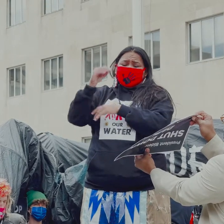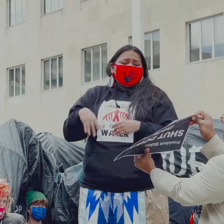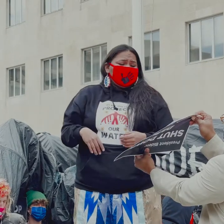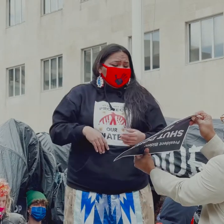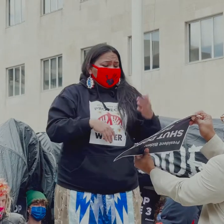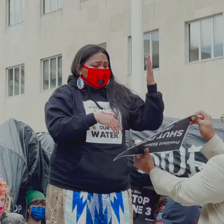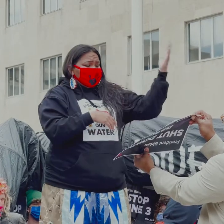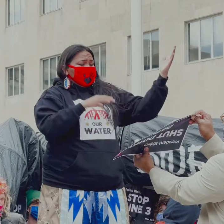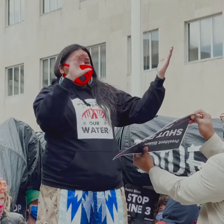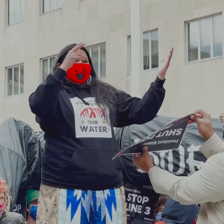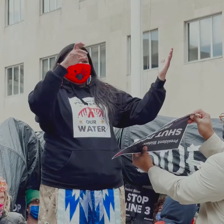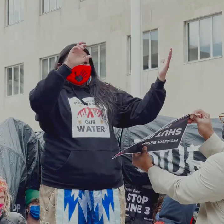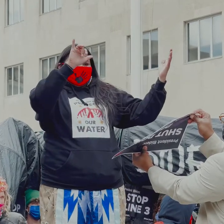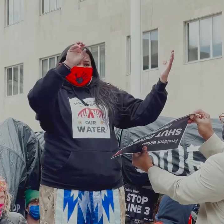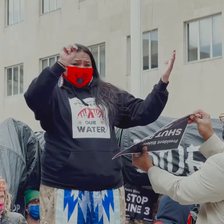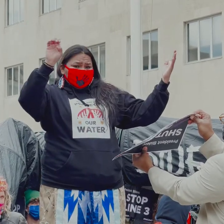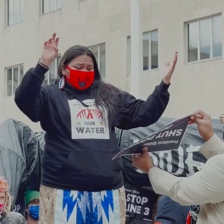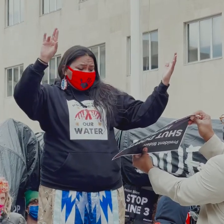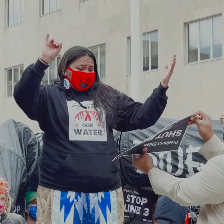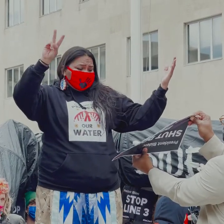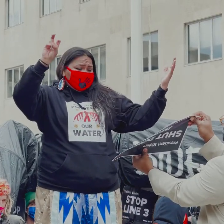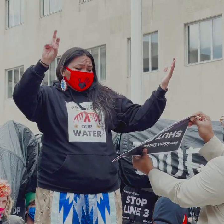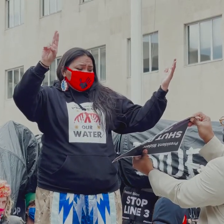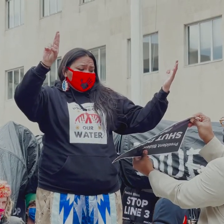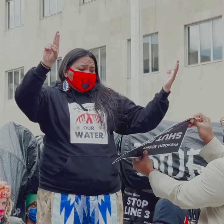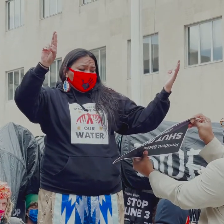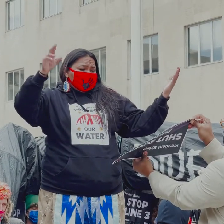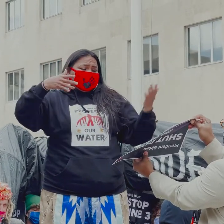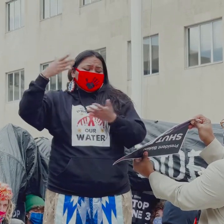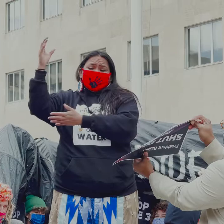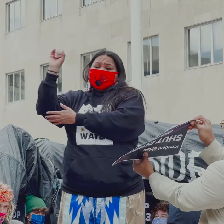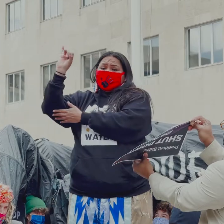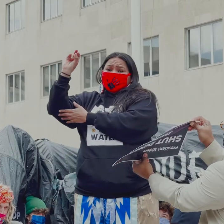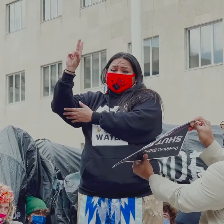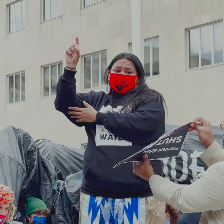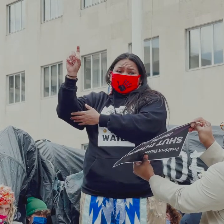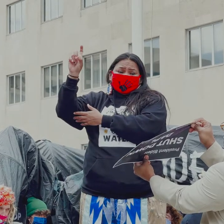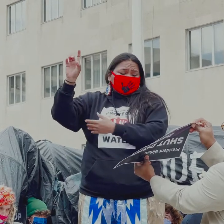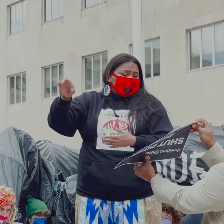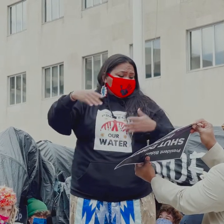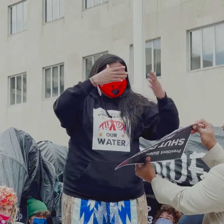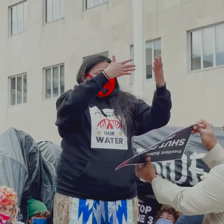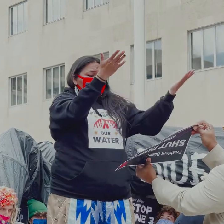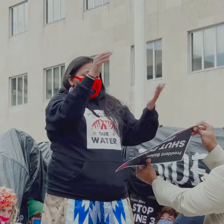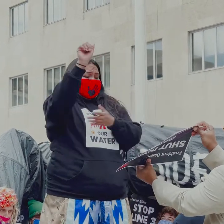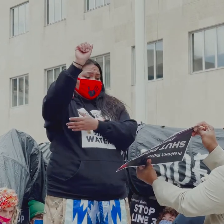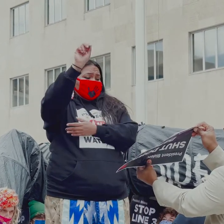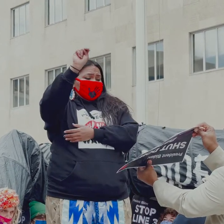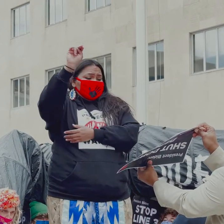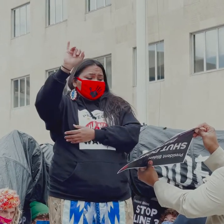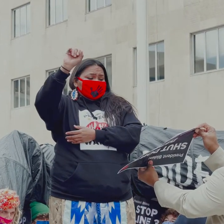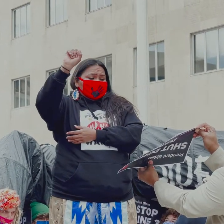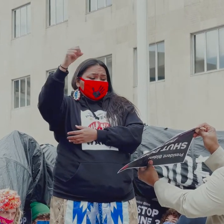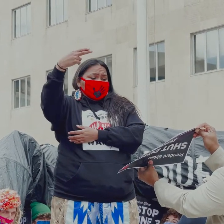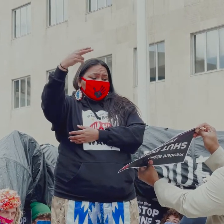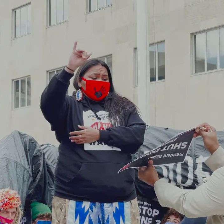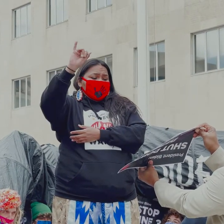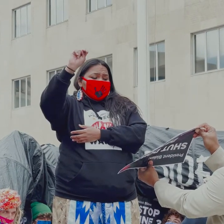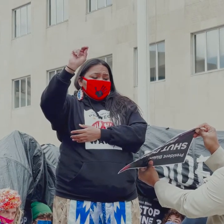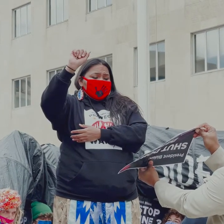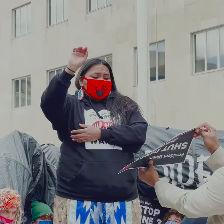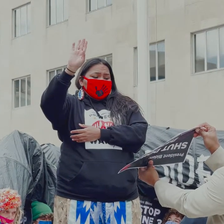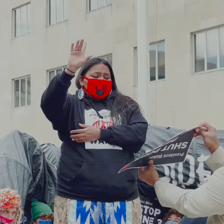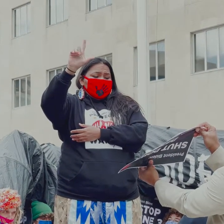Should respect and honor the treaty and the rights of all tribes that were made with the federal government, including the people